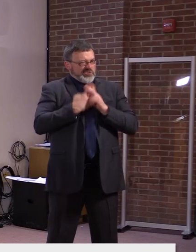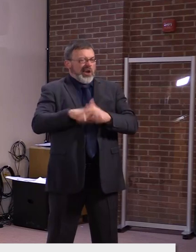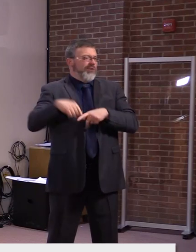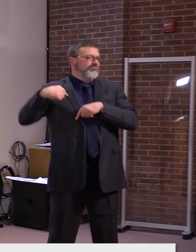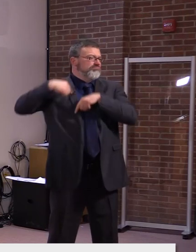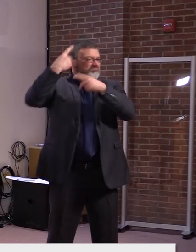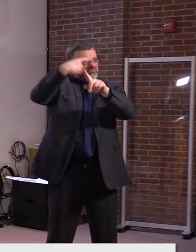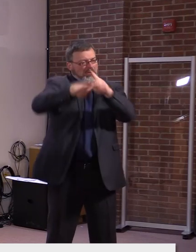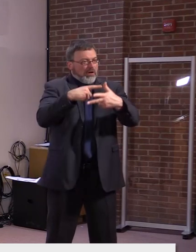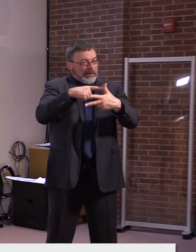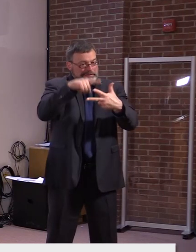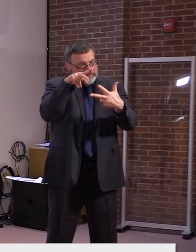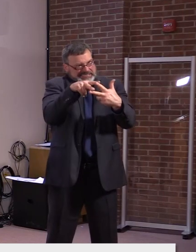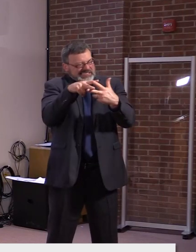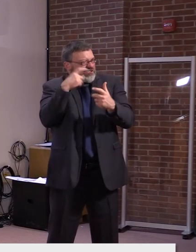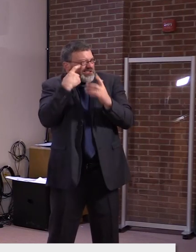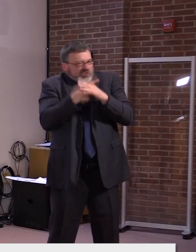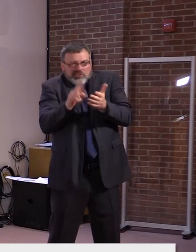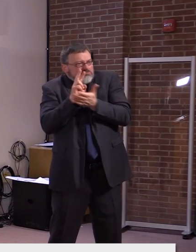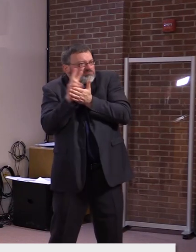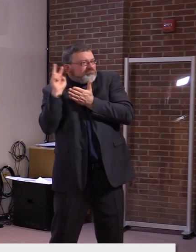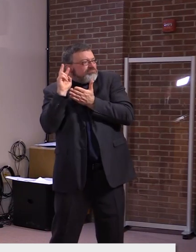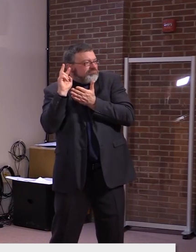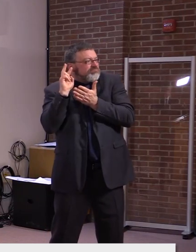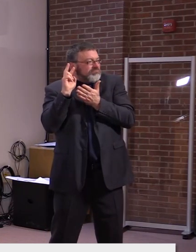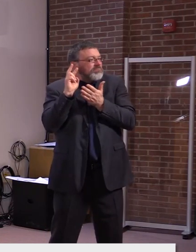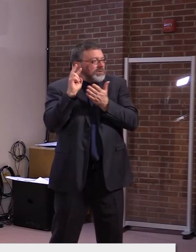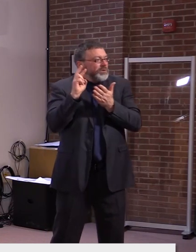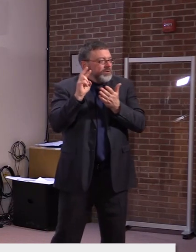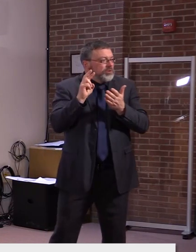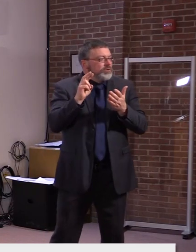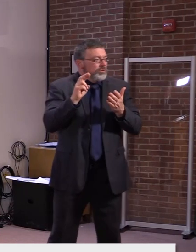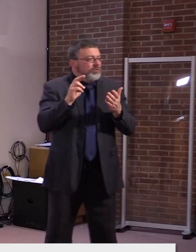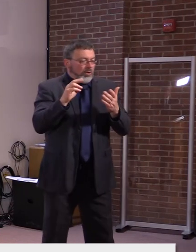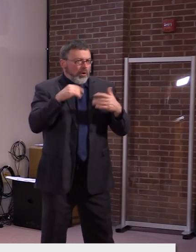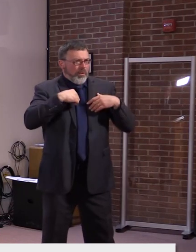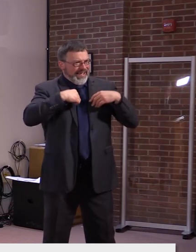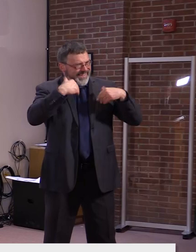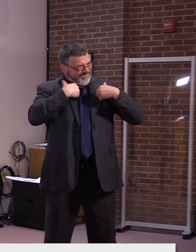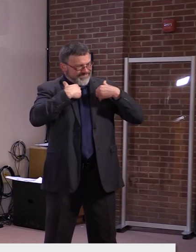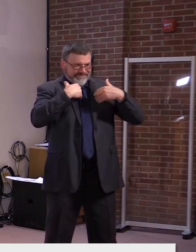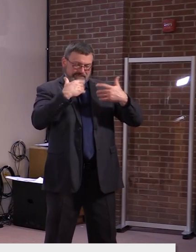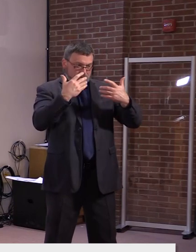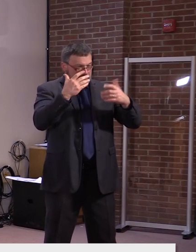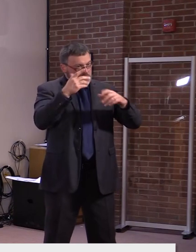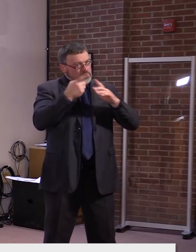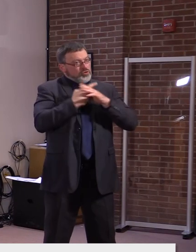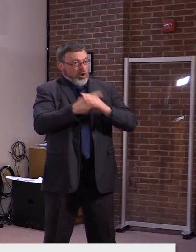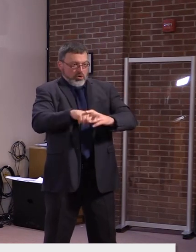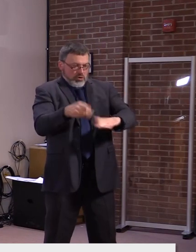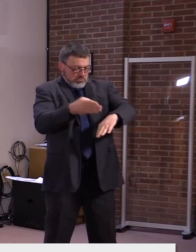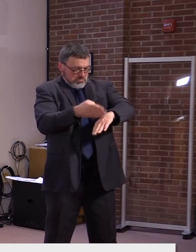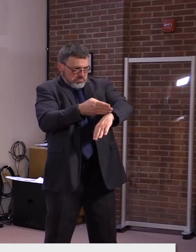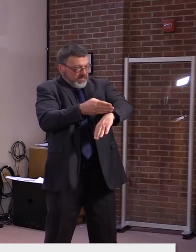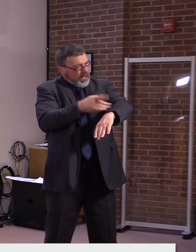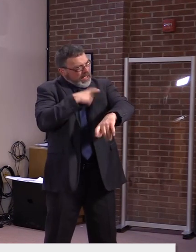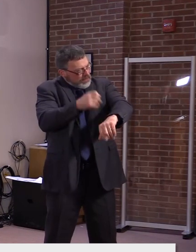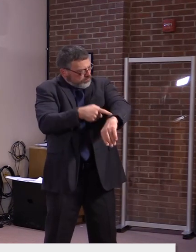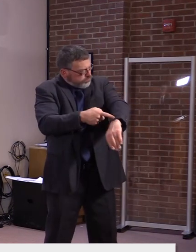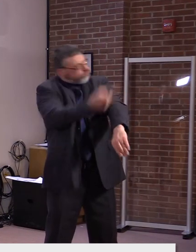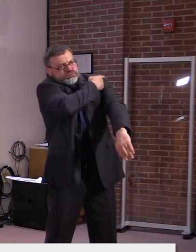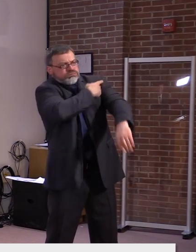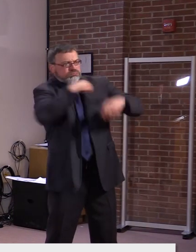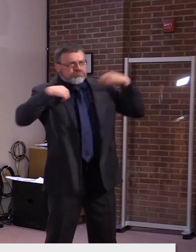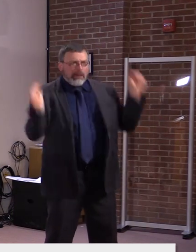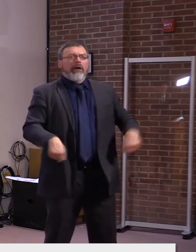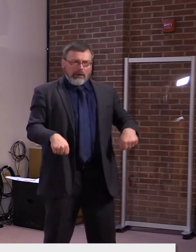deal of room there in terms of the number of people that still need to get their booster dose. And then finally, looking at the vaccine